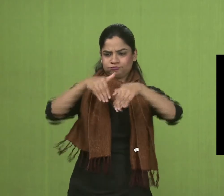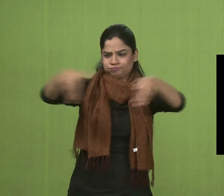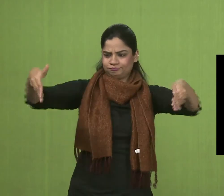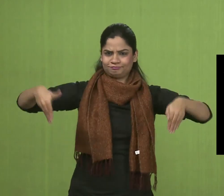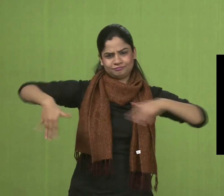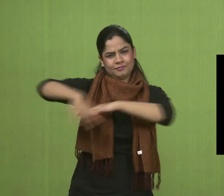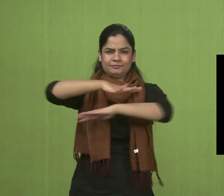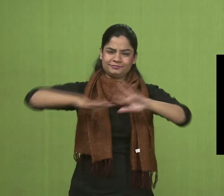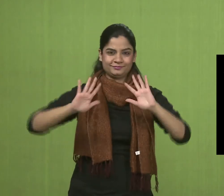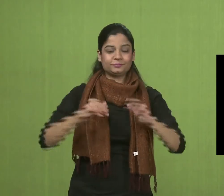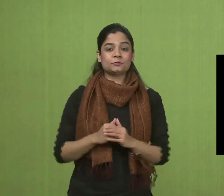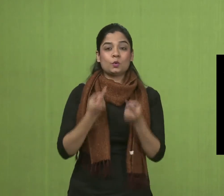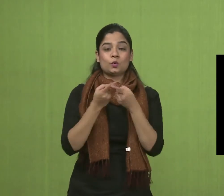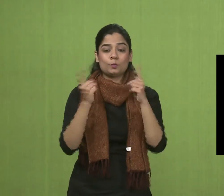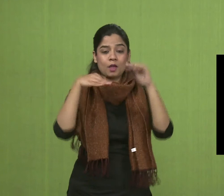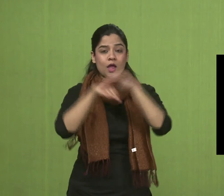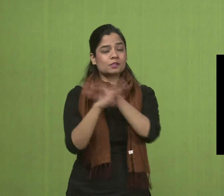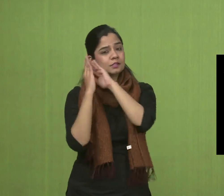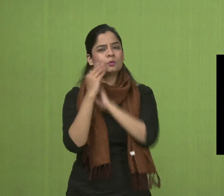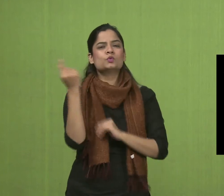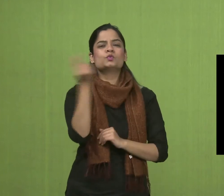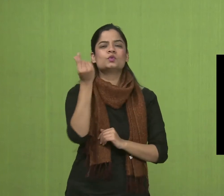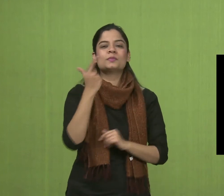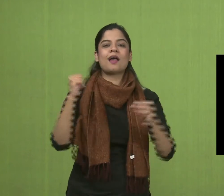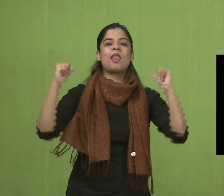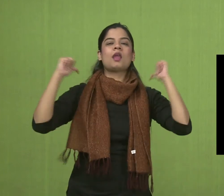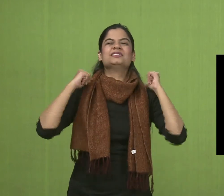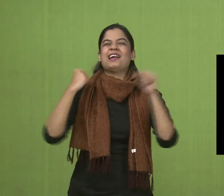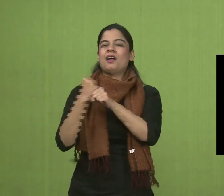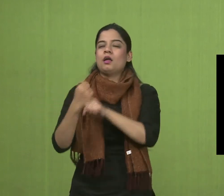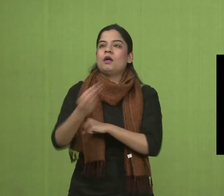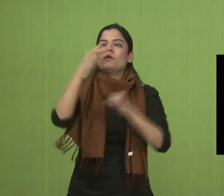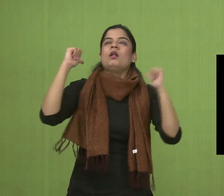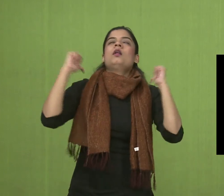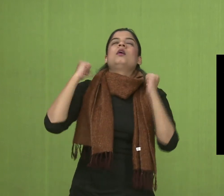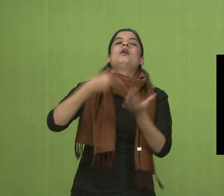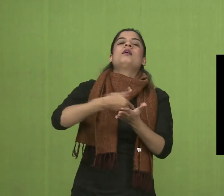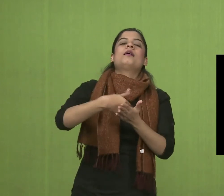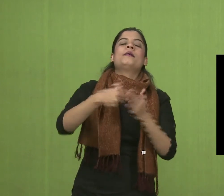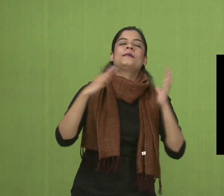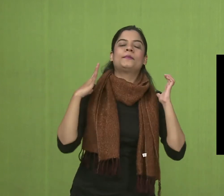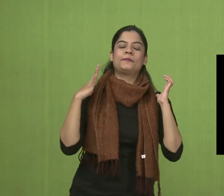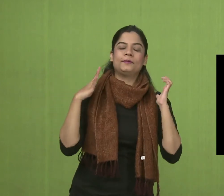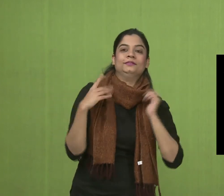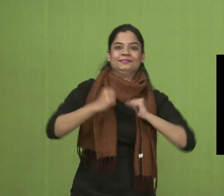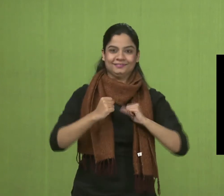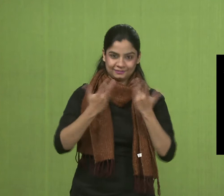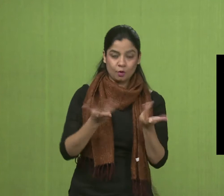In the bedroom, we usually have a bed where you rest or take your sleep or take your nap,